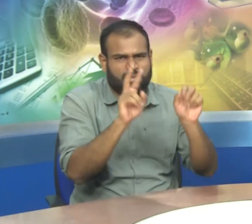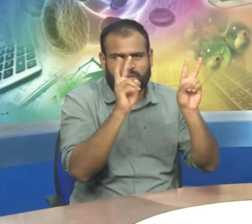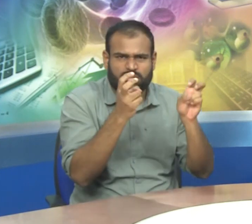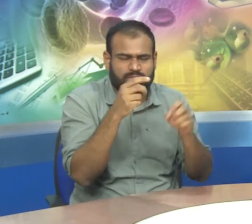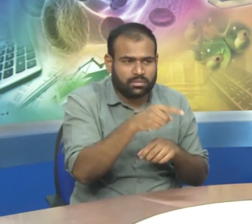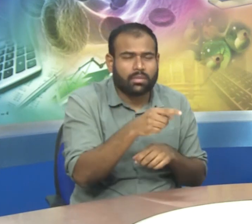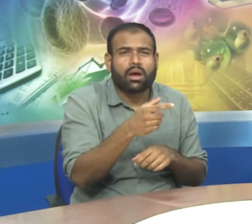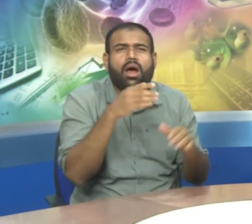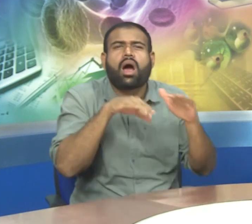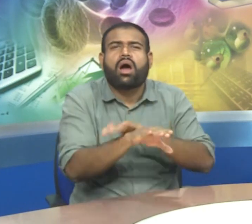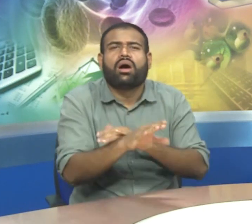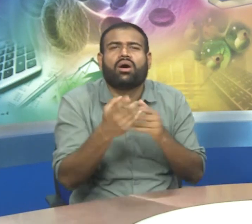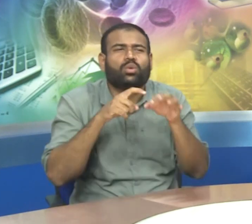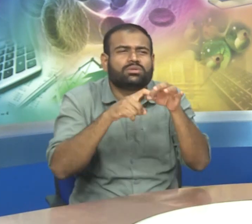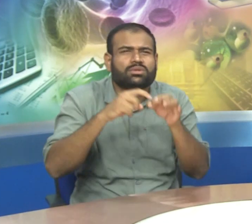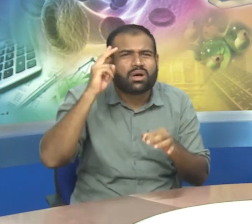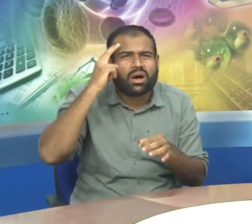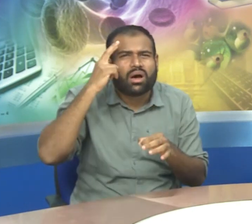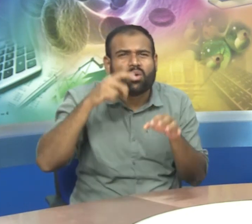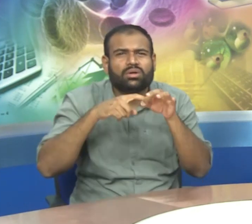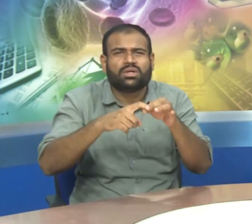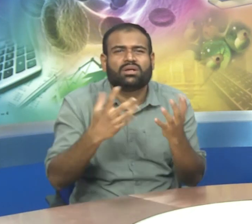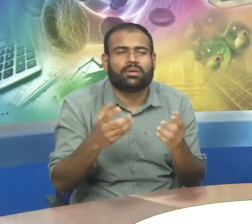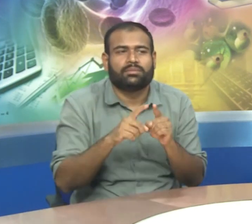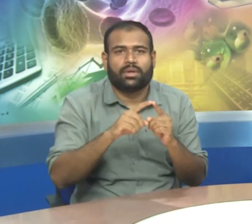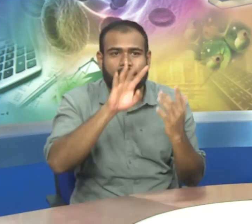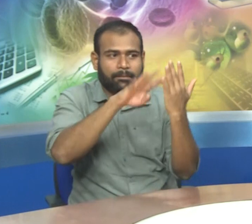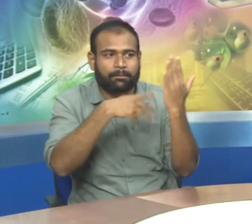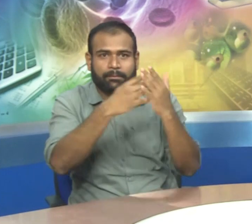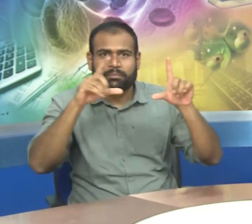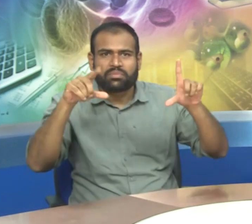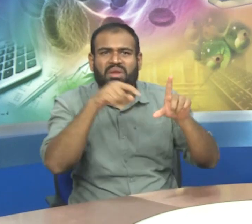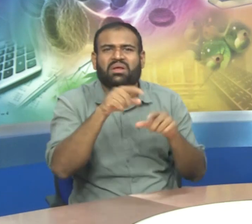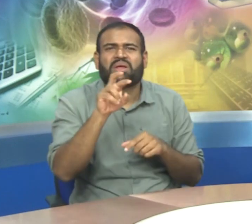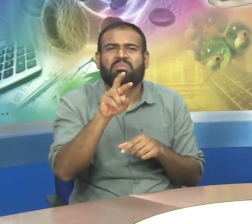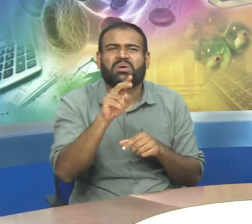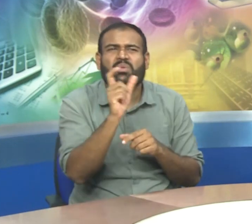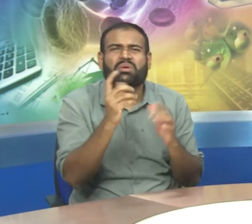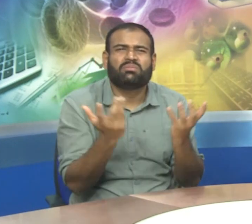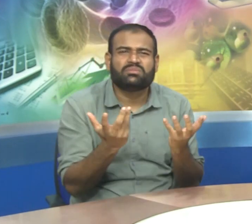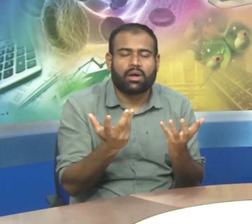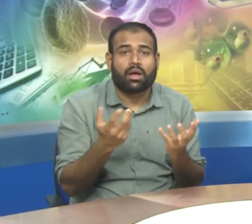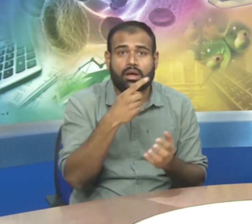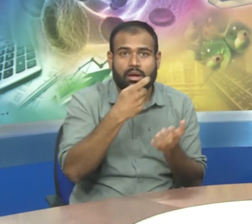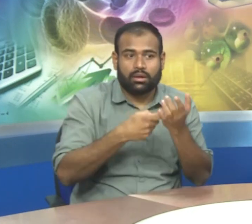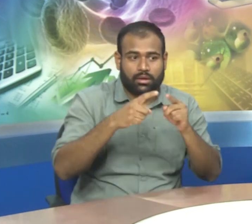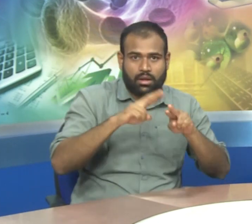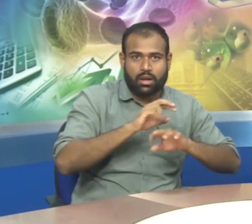explained. If the topic is about grammar and language, and the type of